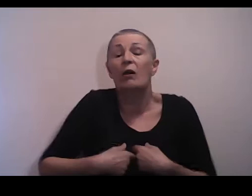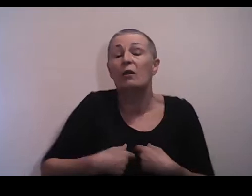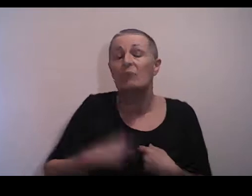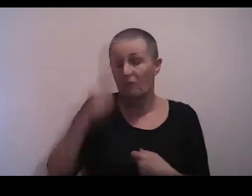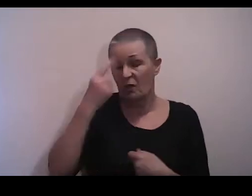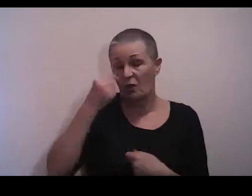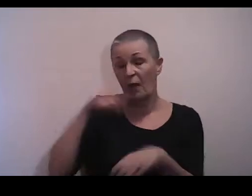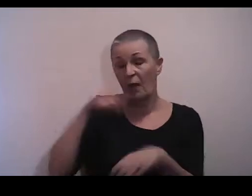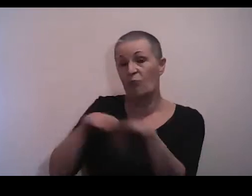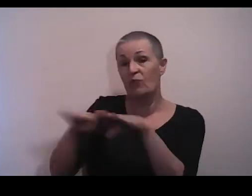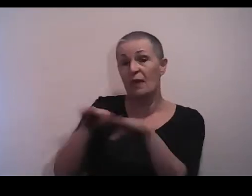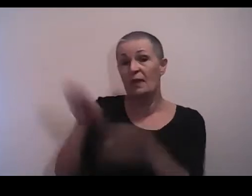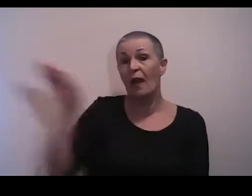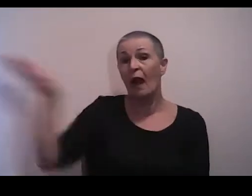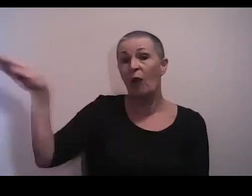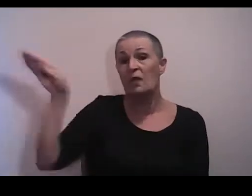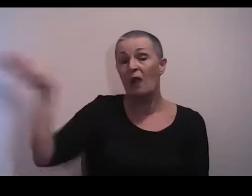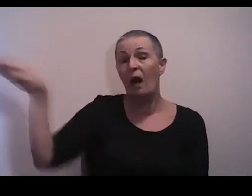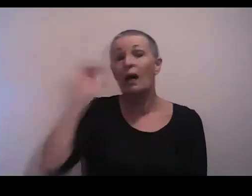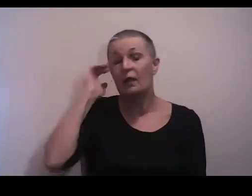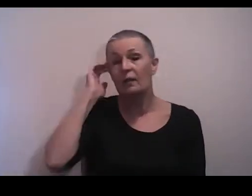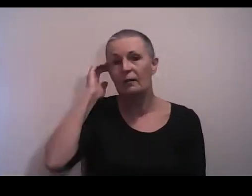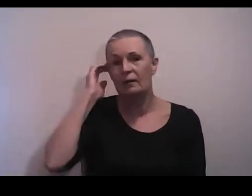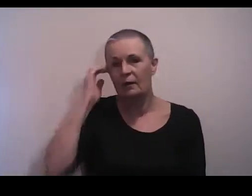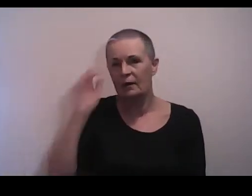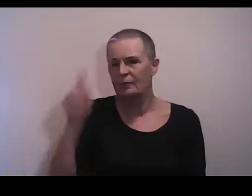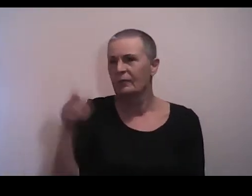and you get lovely energy from nature.